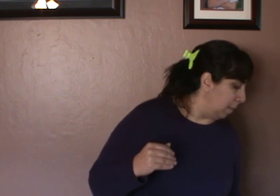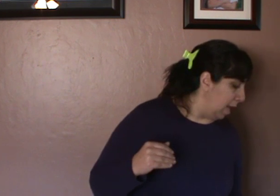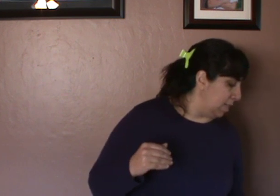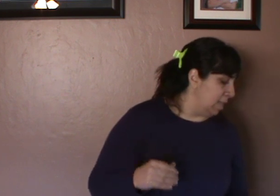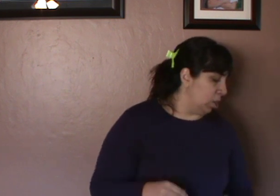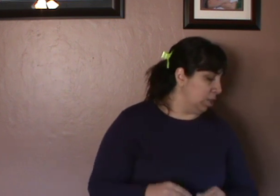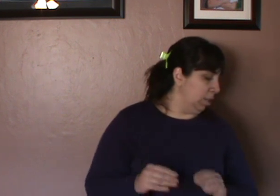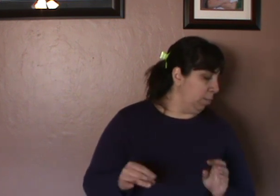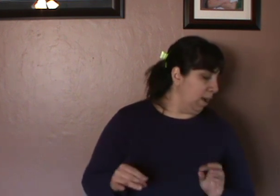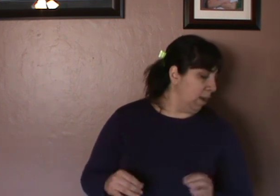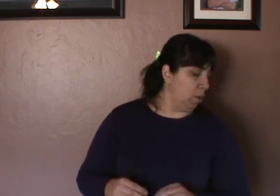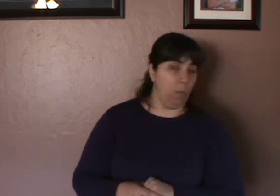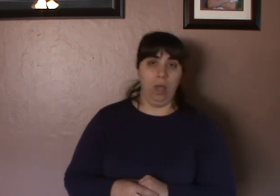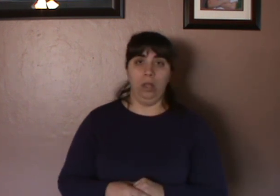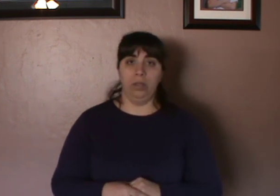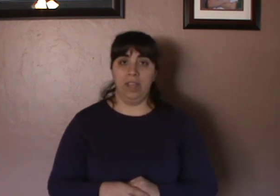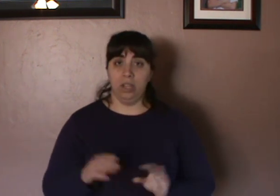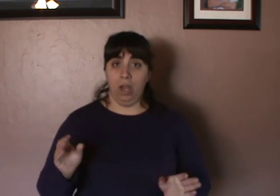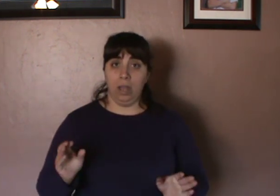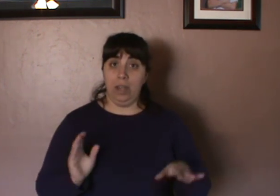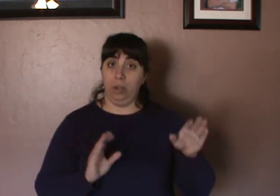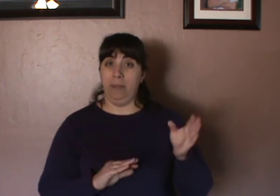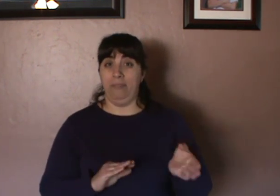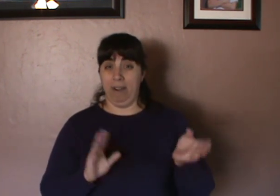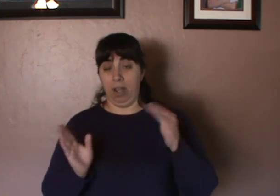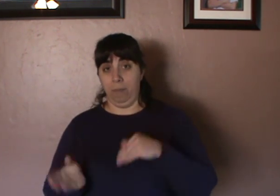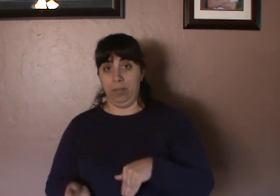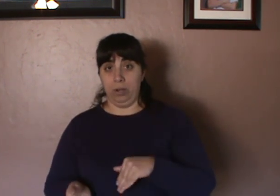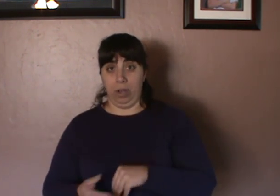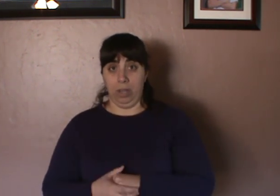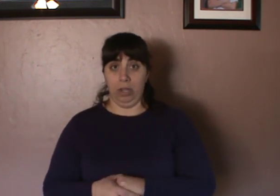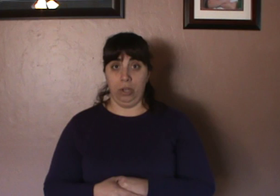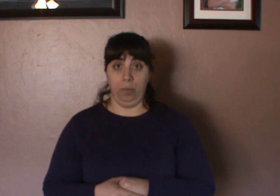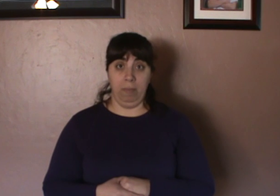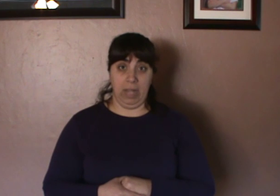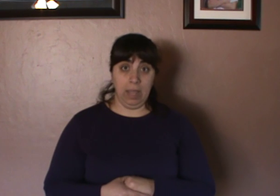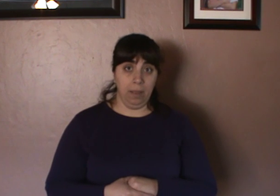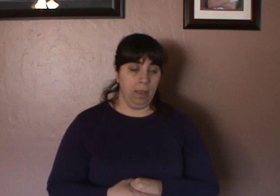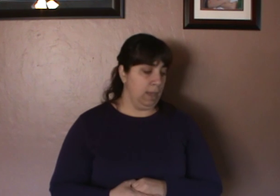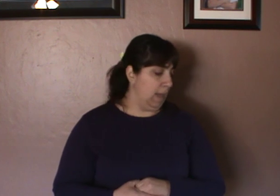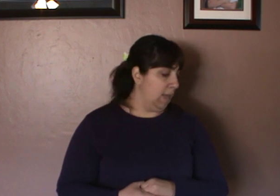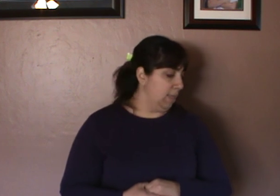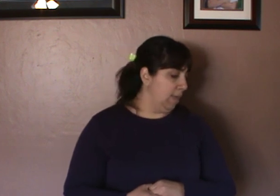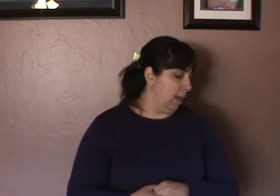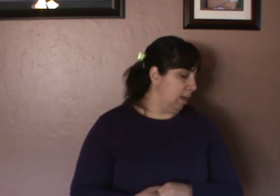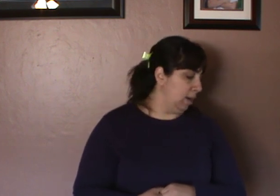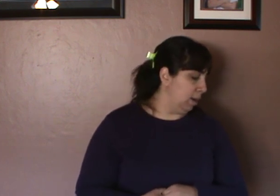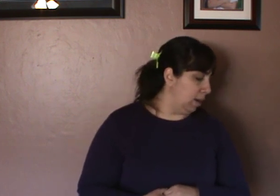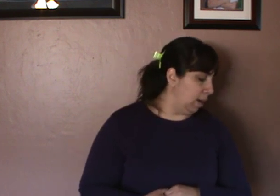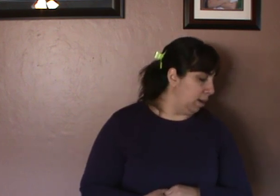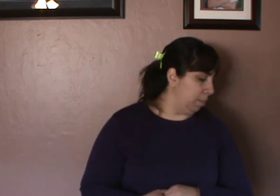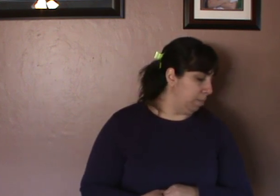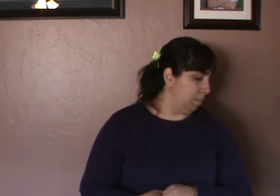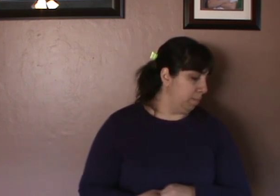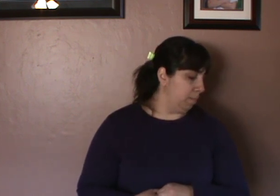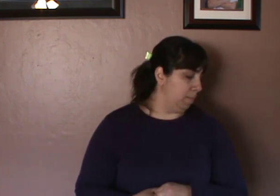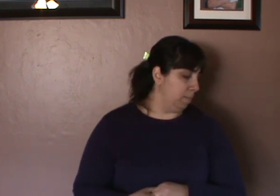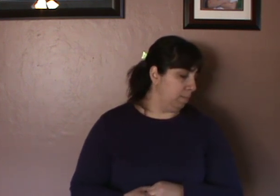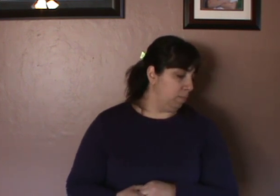And then there's a little break while they talk, and it'll be Fairy Godmother talking to Minnie. And then she'll